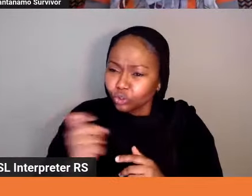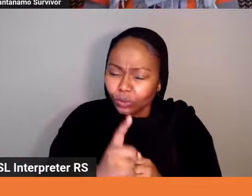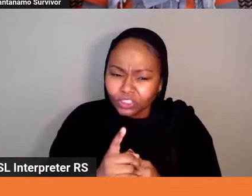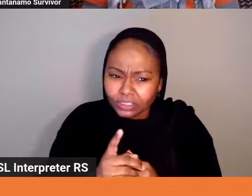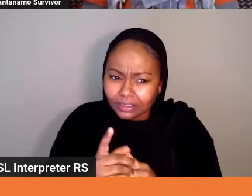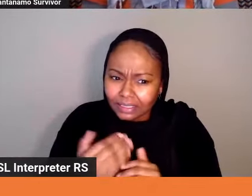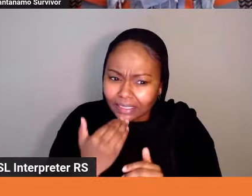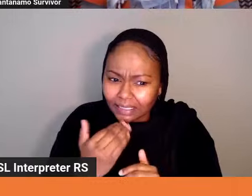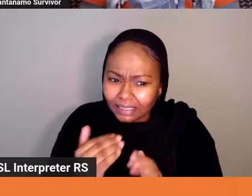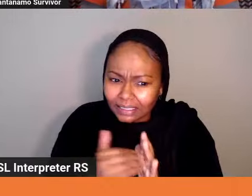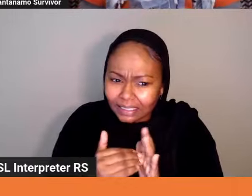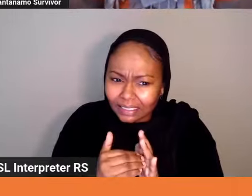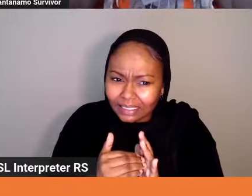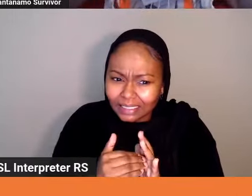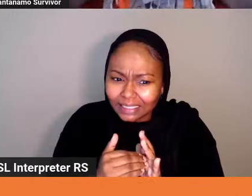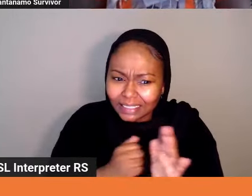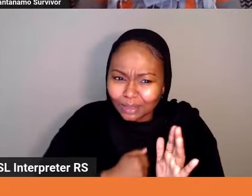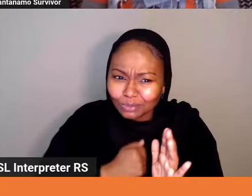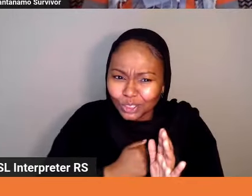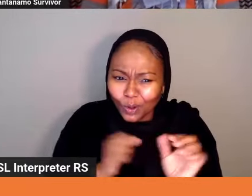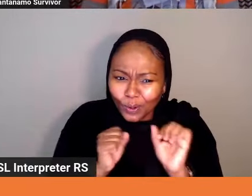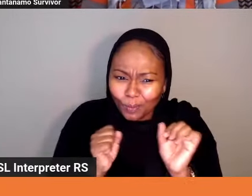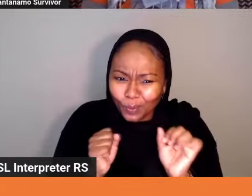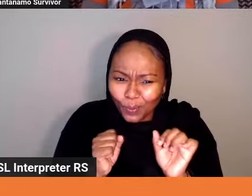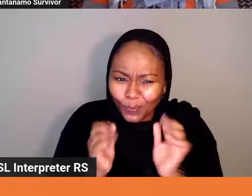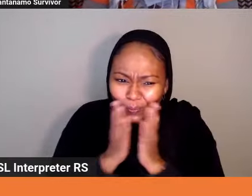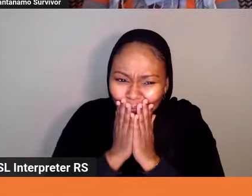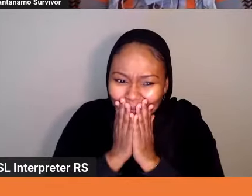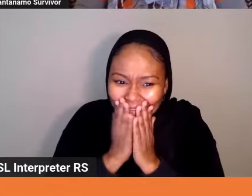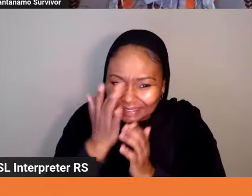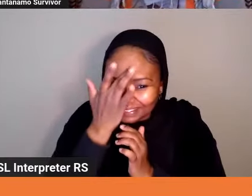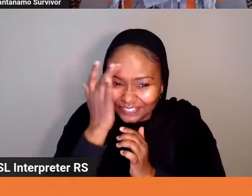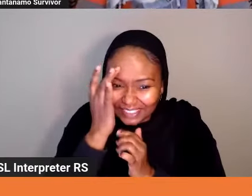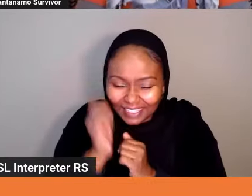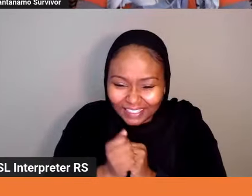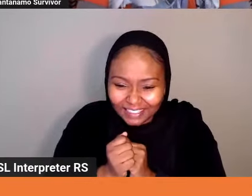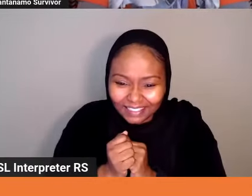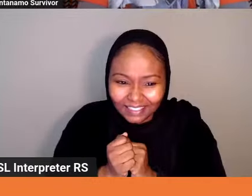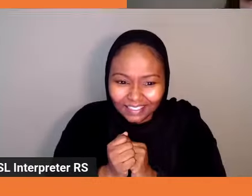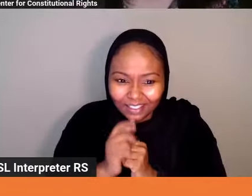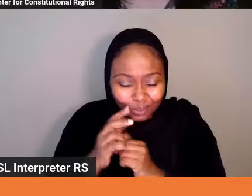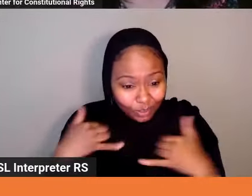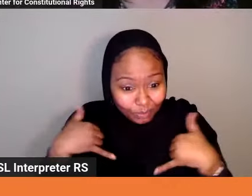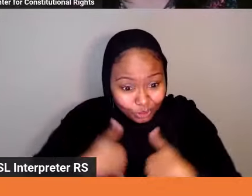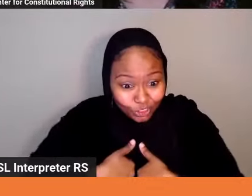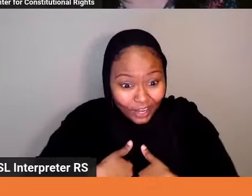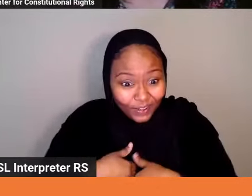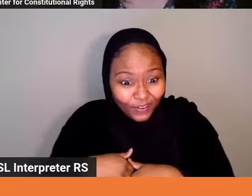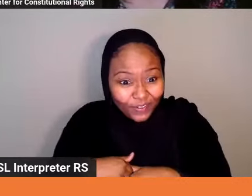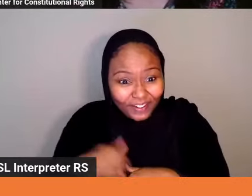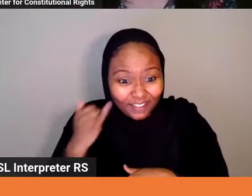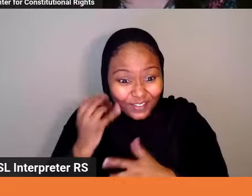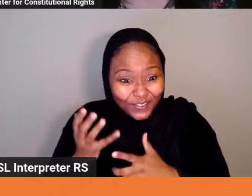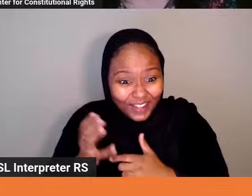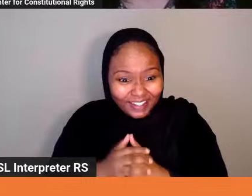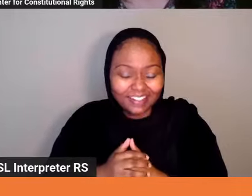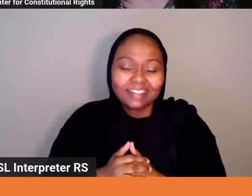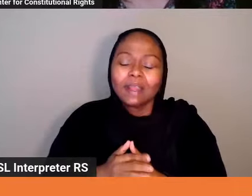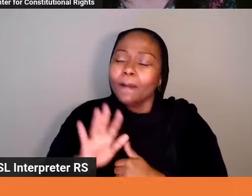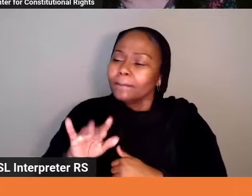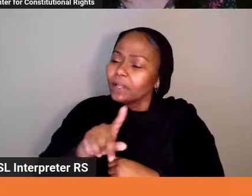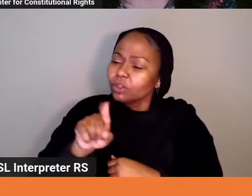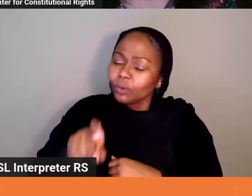please? I'm really cold, so I get lost. So, yeah. You can put back your jacket on if you want. So, the question was